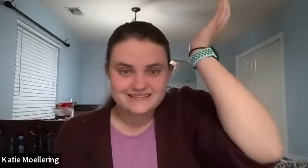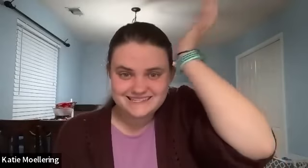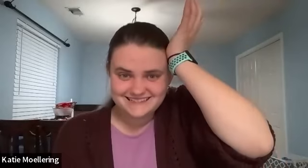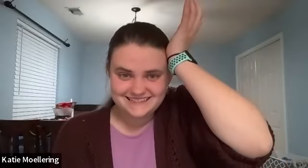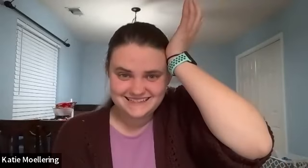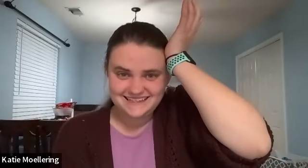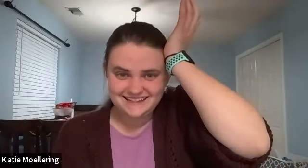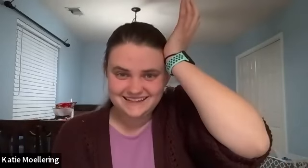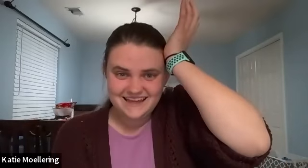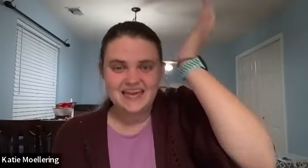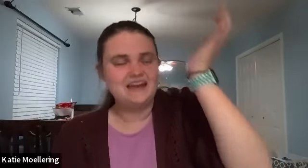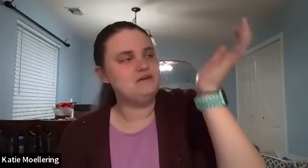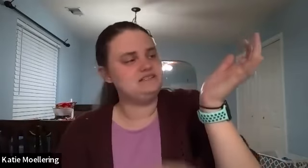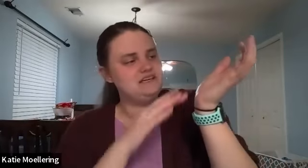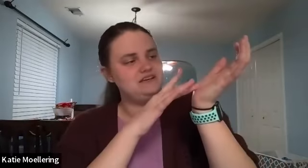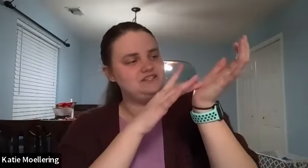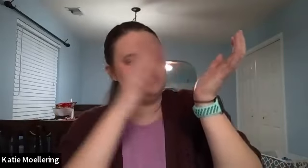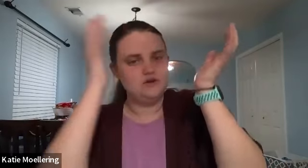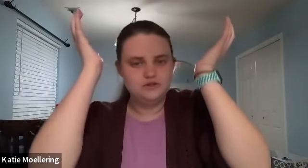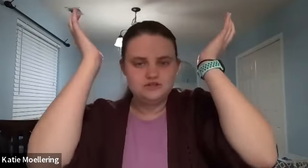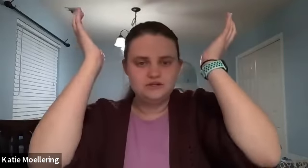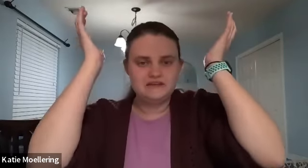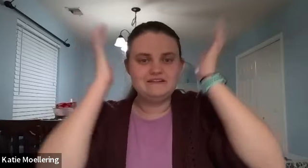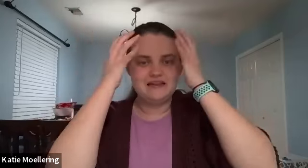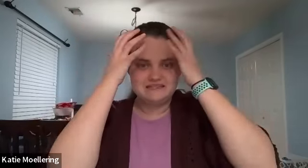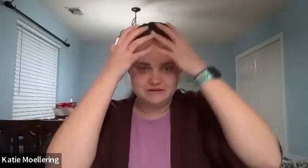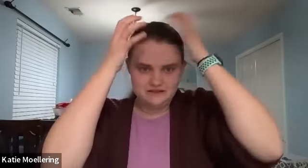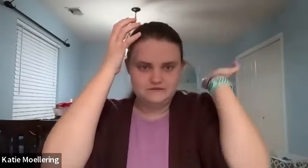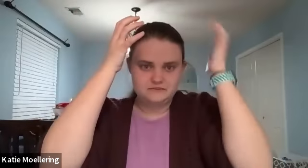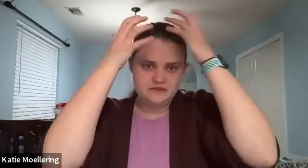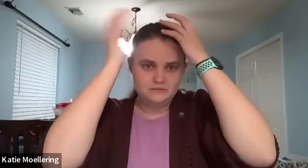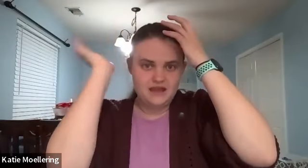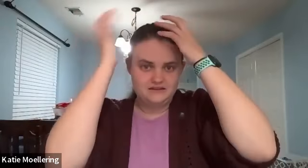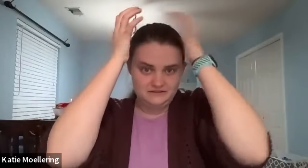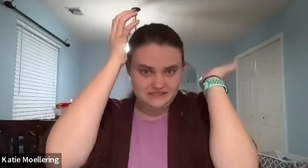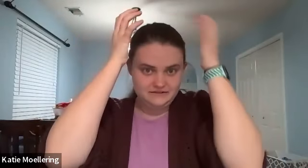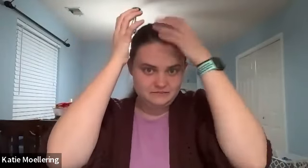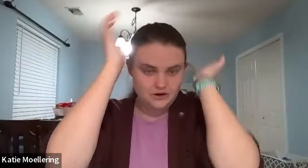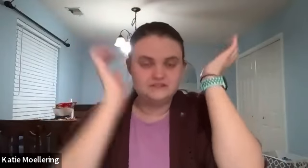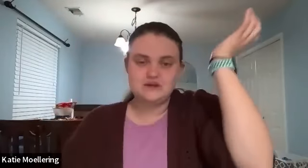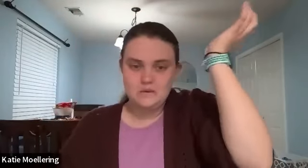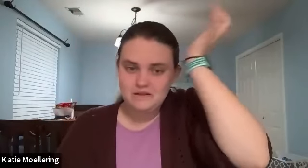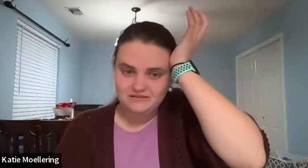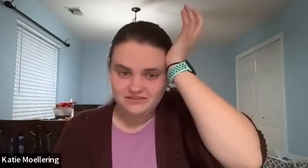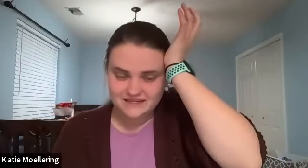lettuce. And I always think, because, usually when you get the lettuce, they're like, you have to peel back the leaf part. So